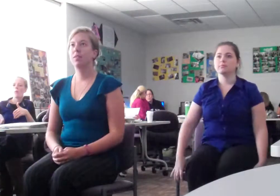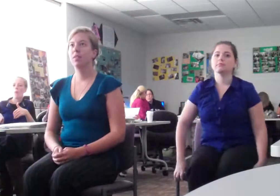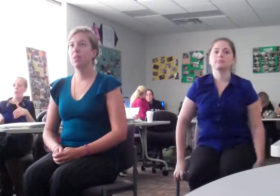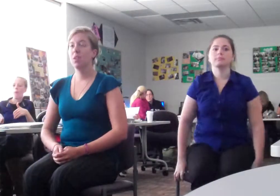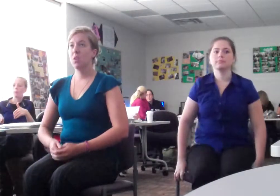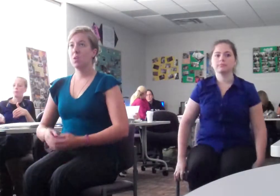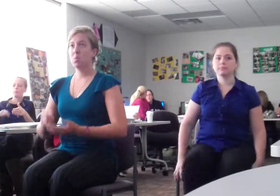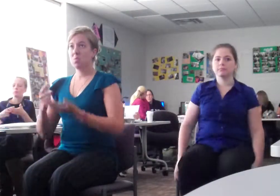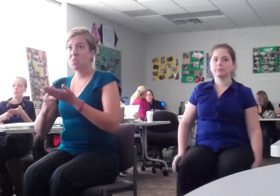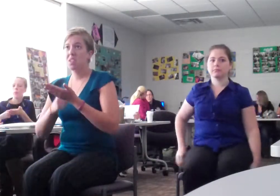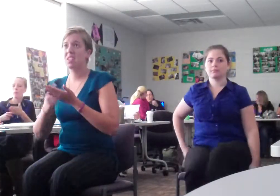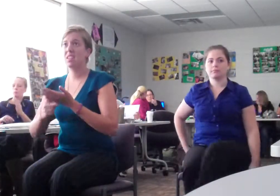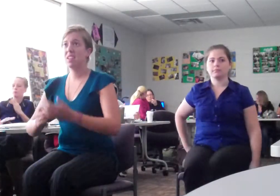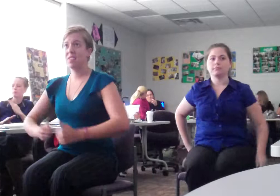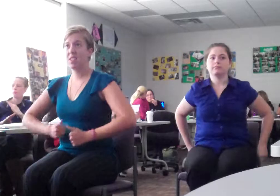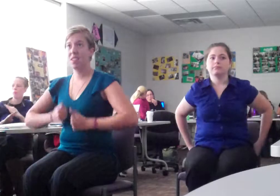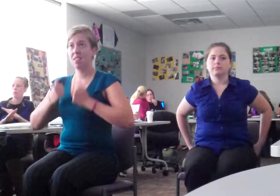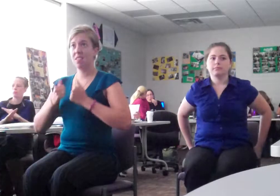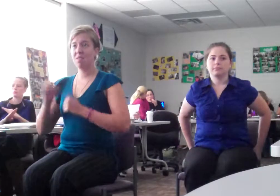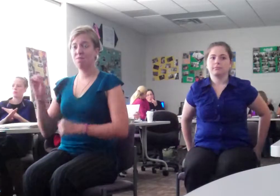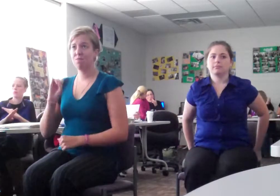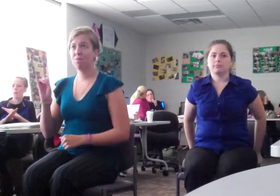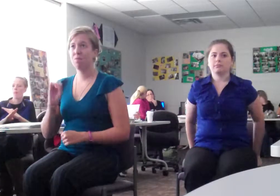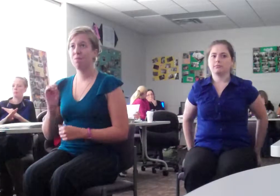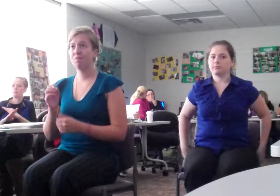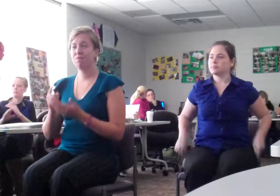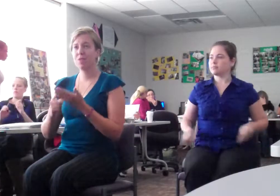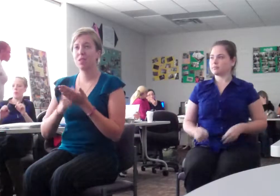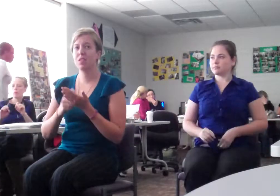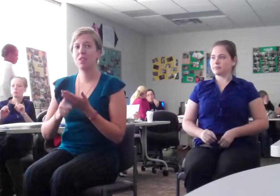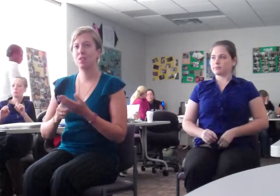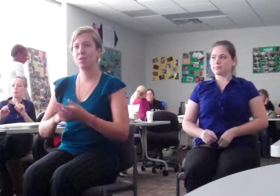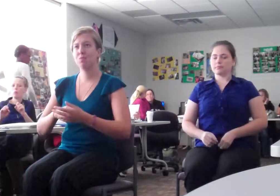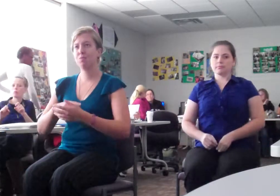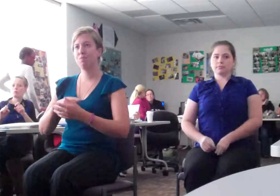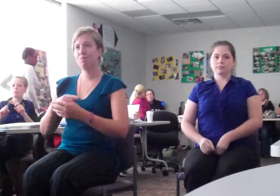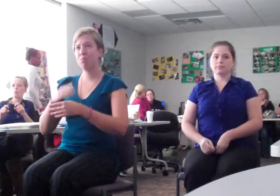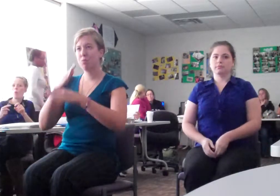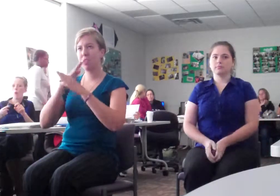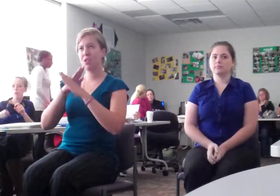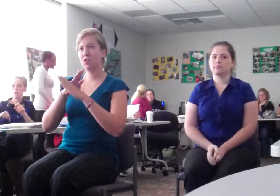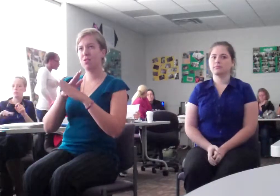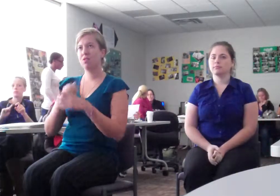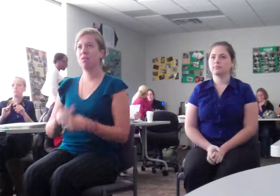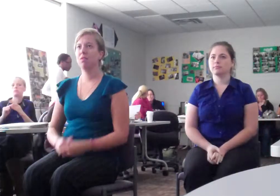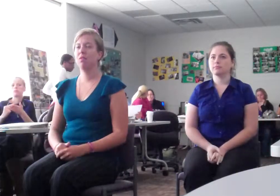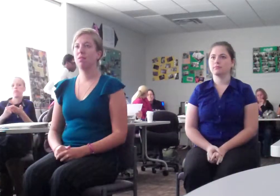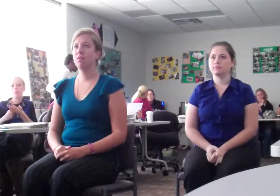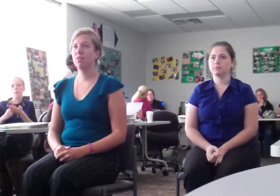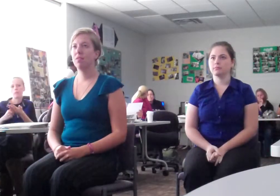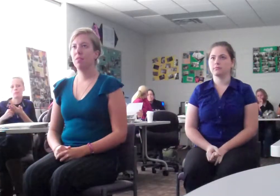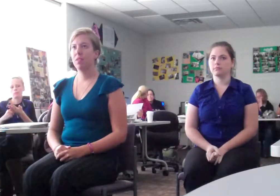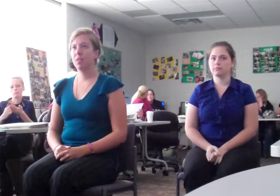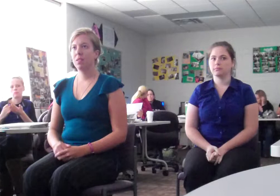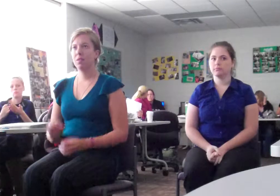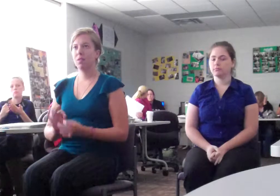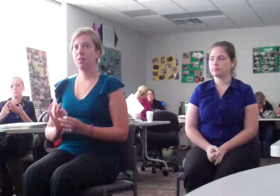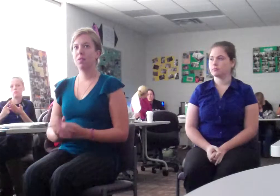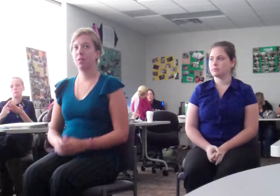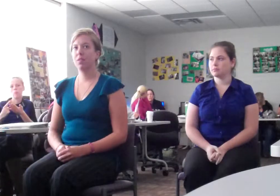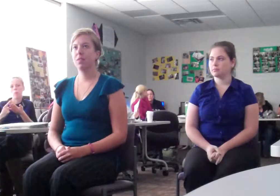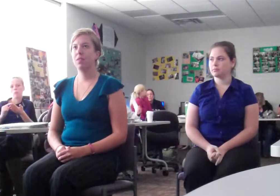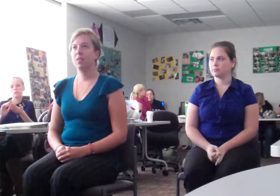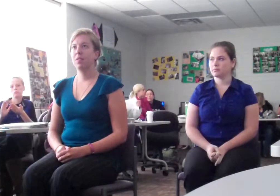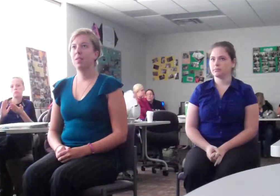protection. And so what we're talking about, as I understand it in your case, and you can correct me, would be